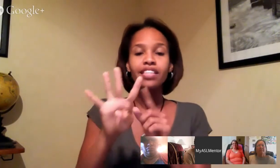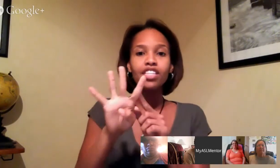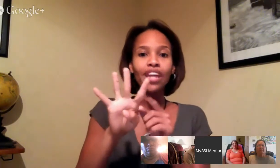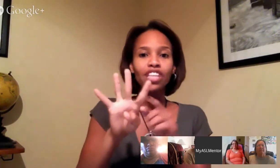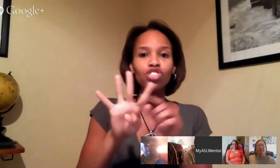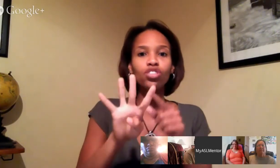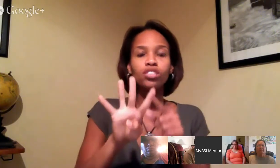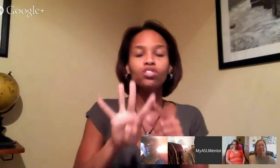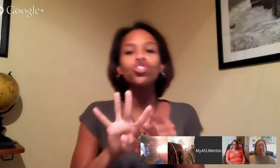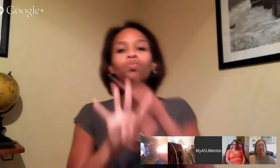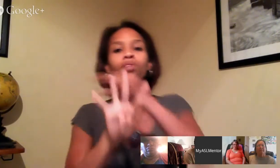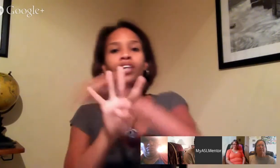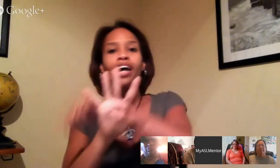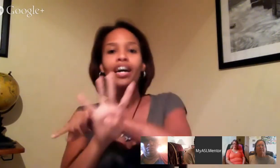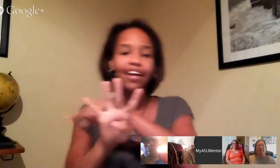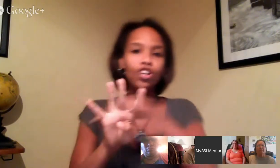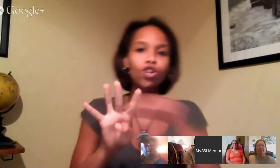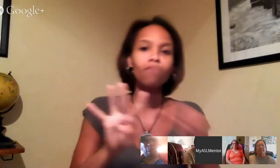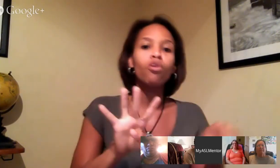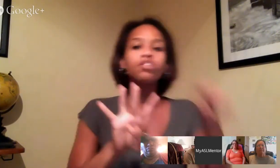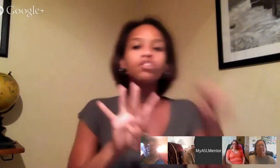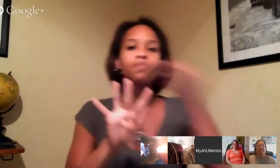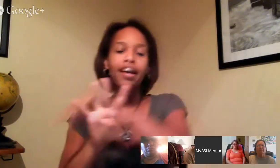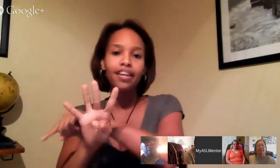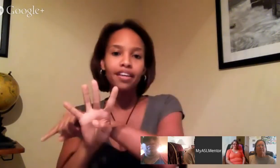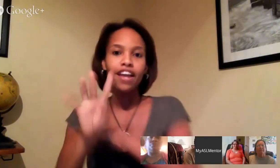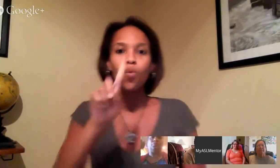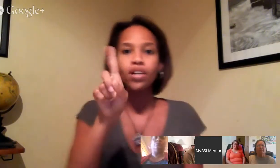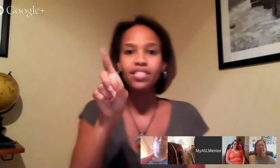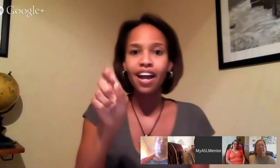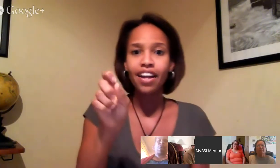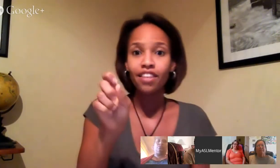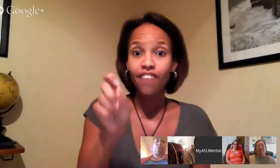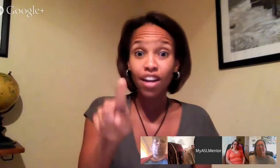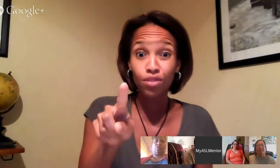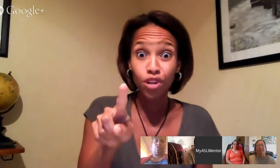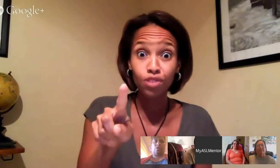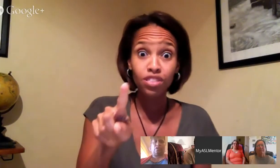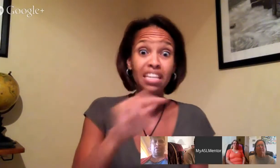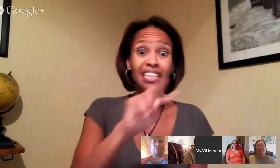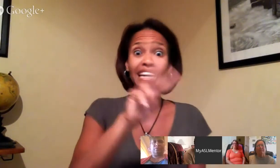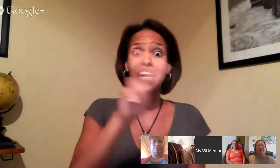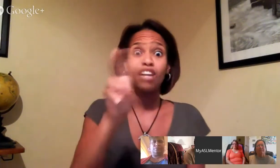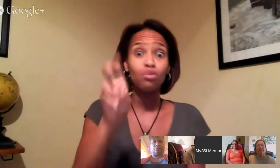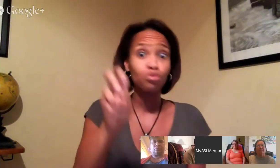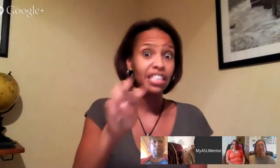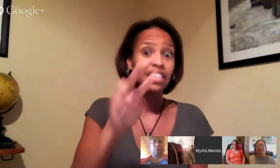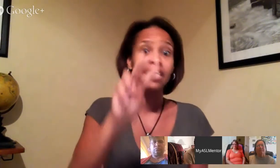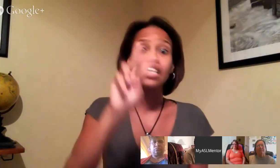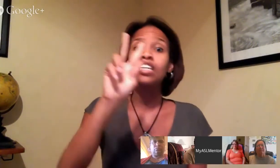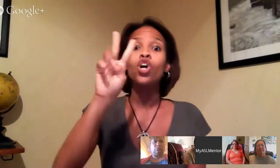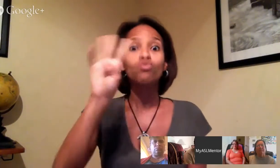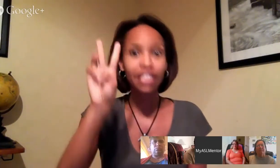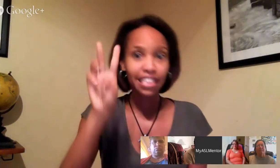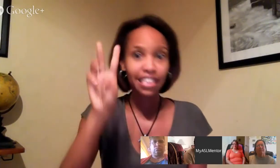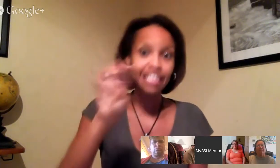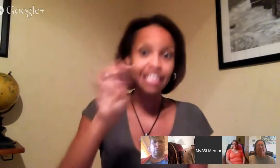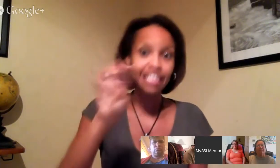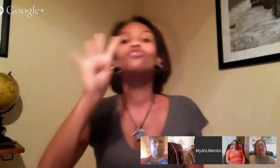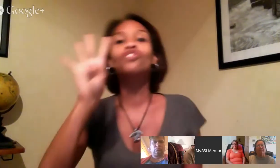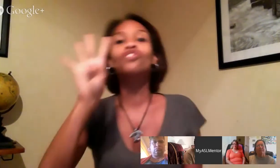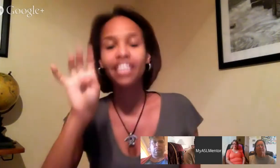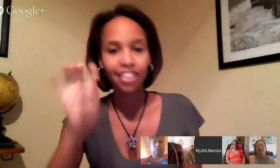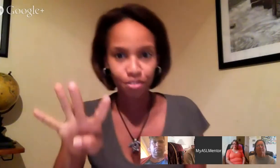and so that's just duplicating or multiplying that one sign of "I don't know" to mean like I really,